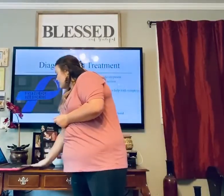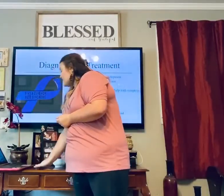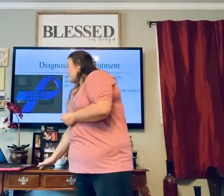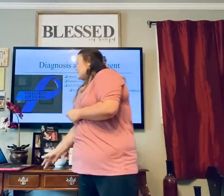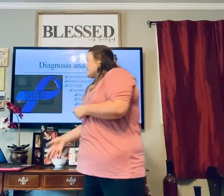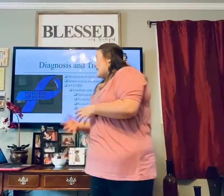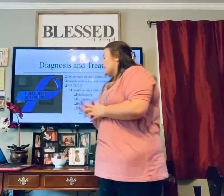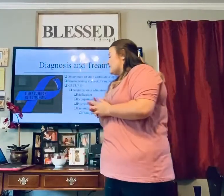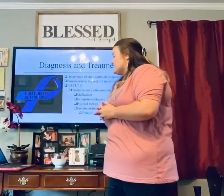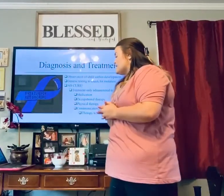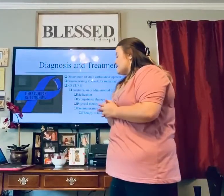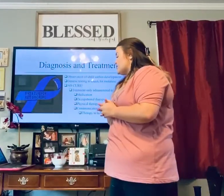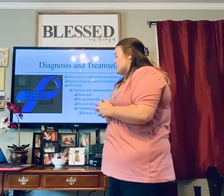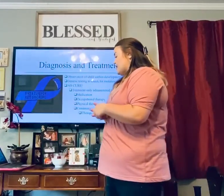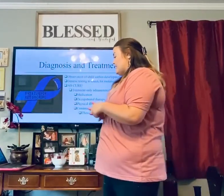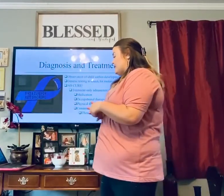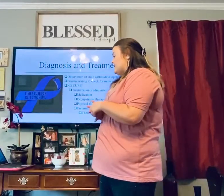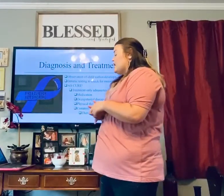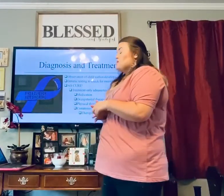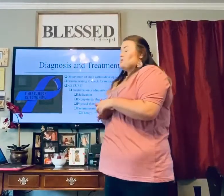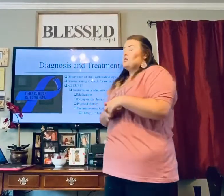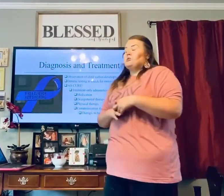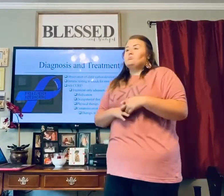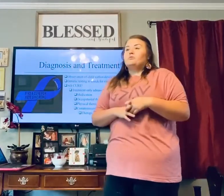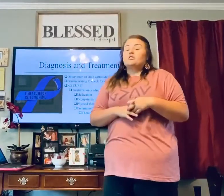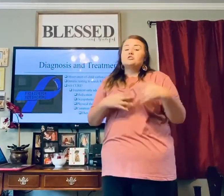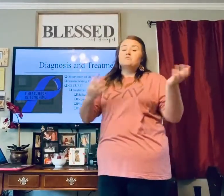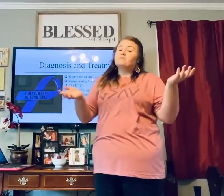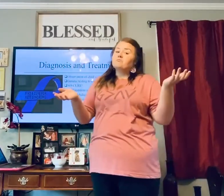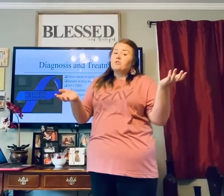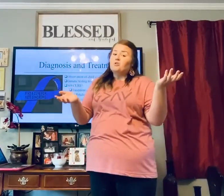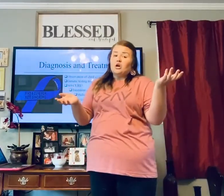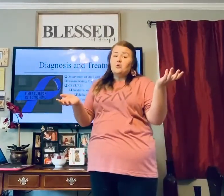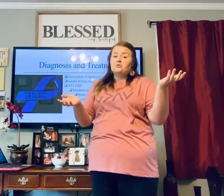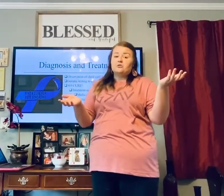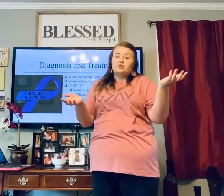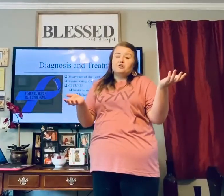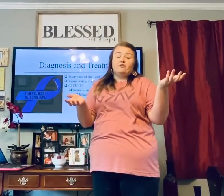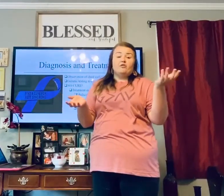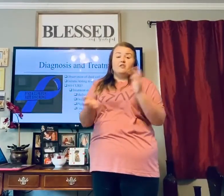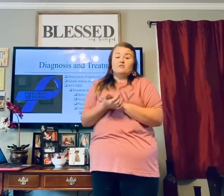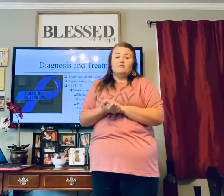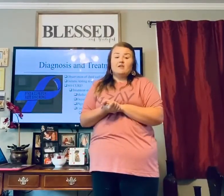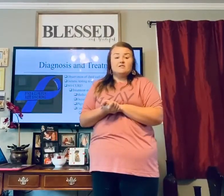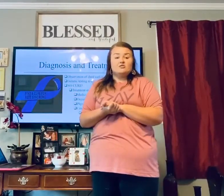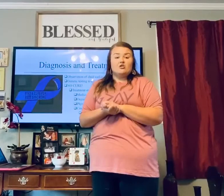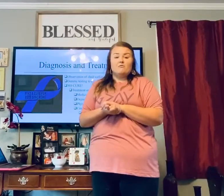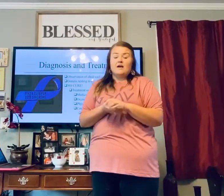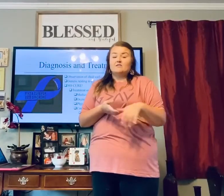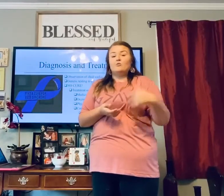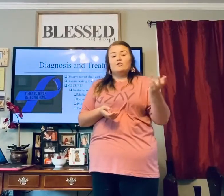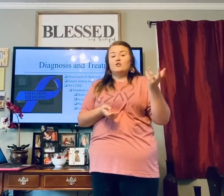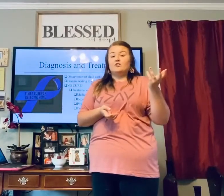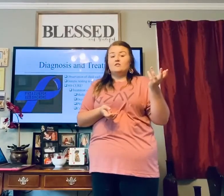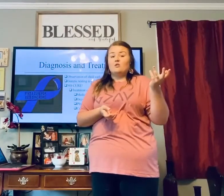So for diagnosis and treatment, there's no cure for Rett syndrome, as with